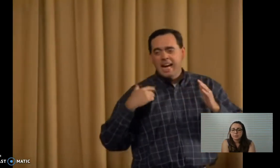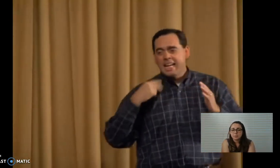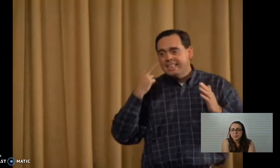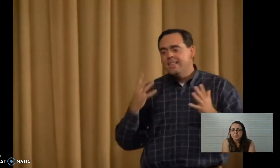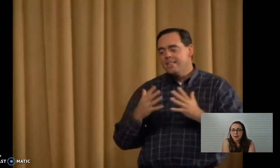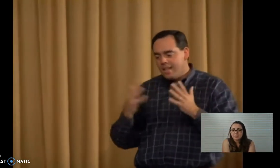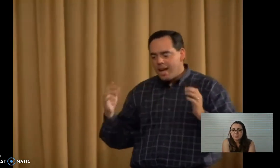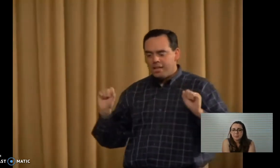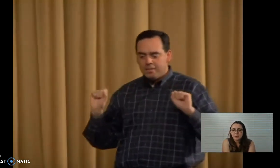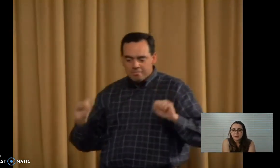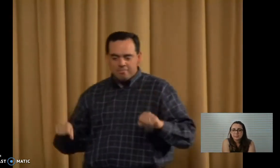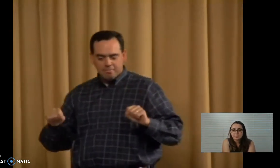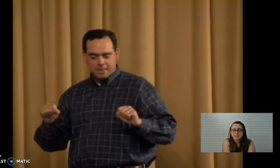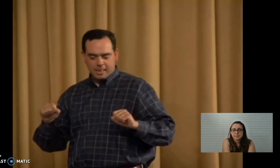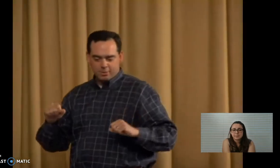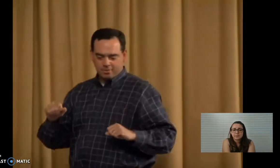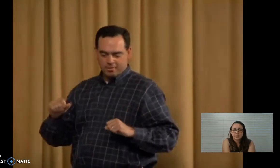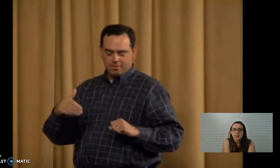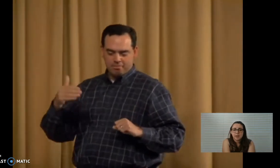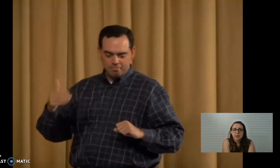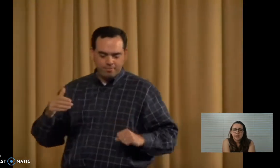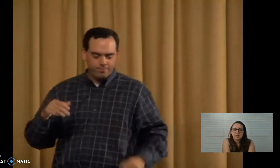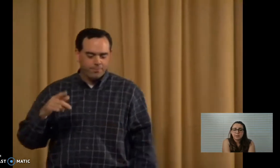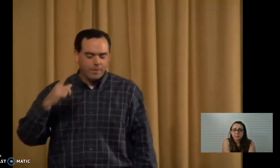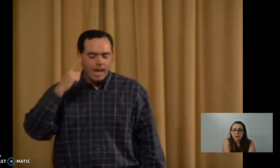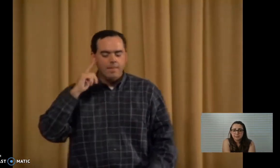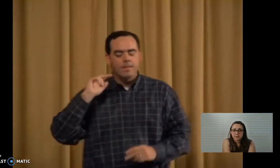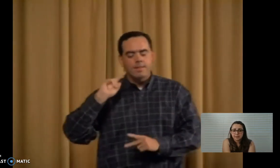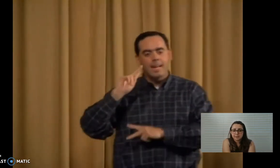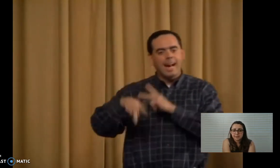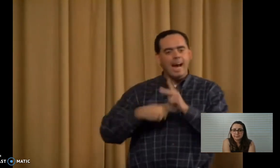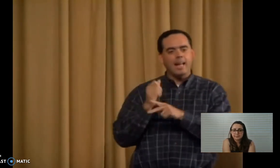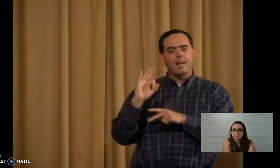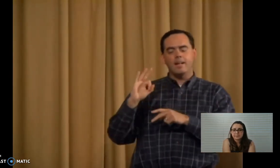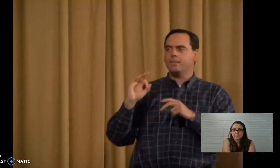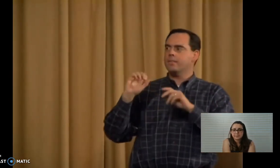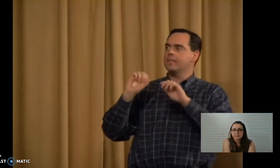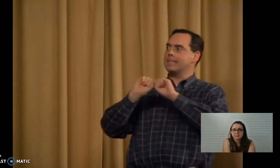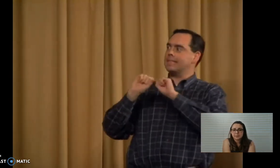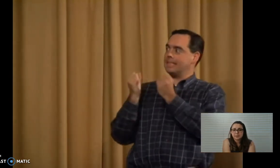And also people give back to the community. You can see all the possibilities here.